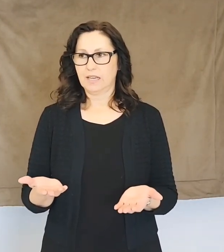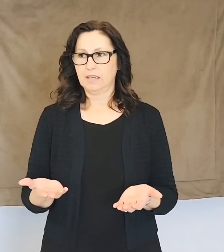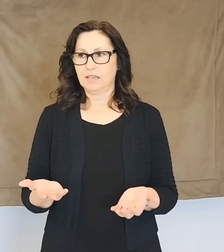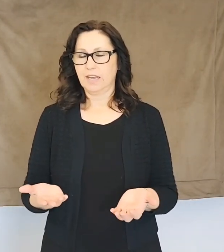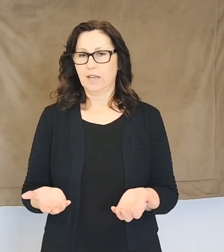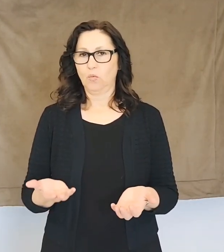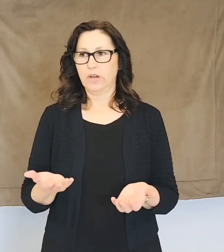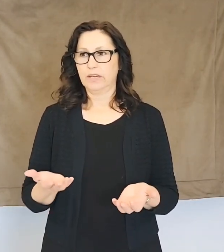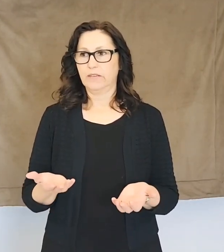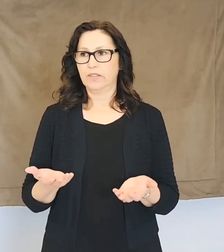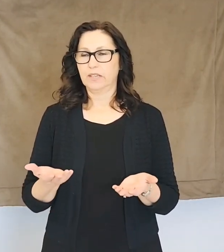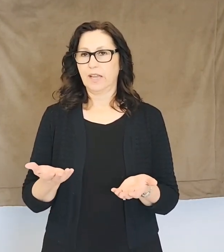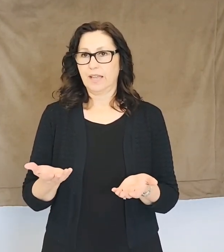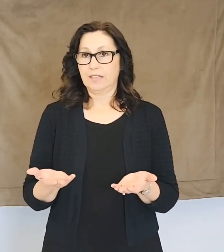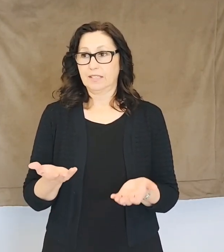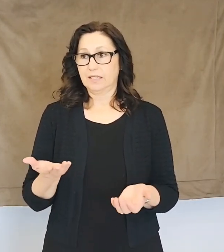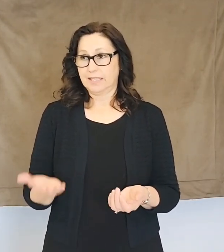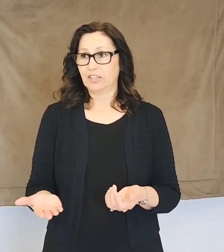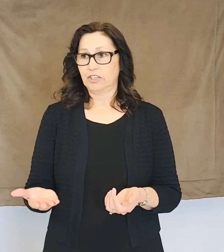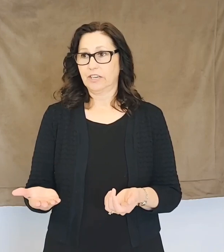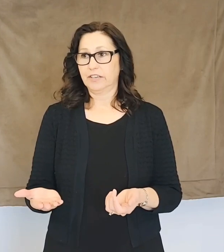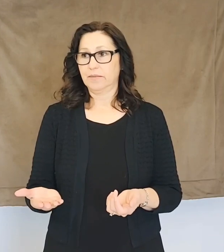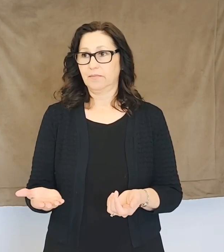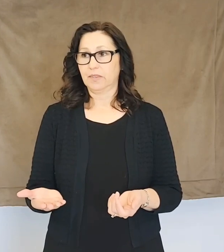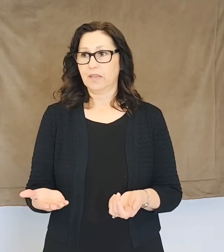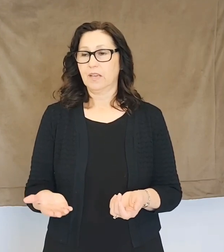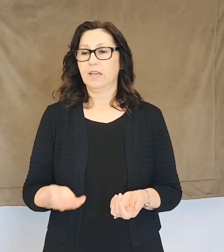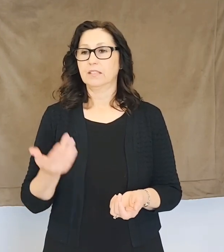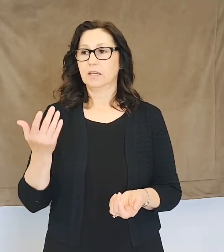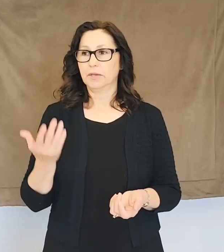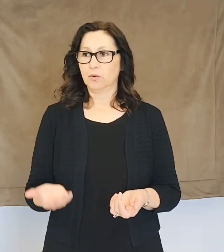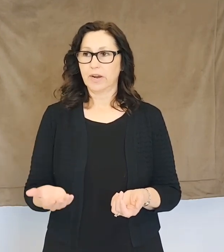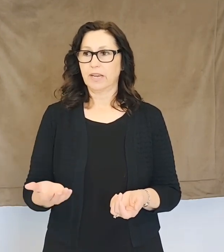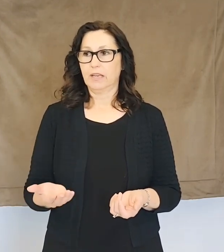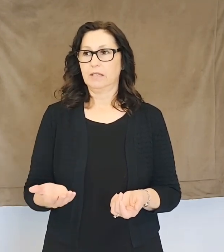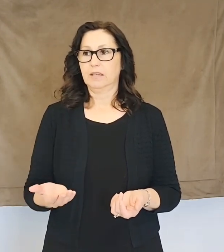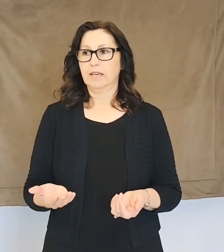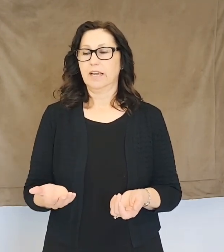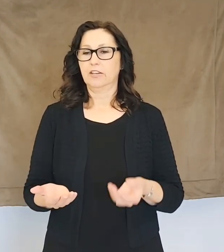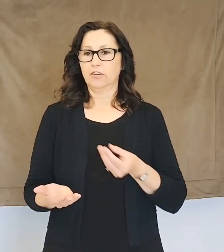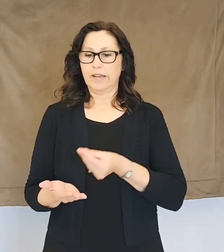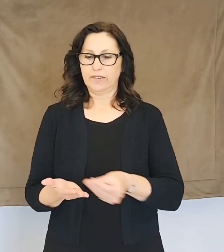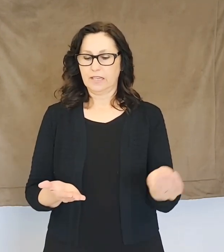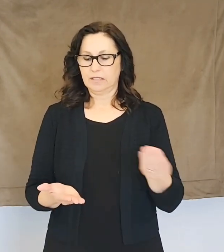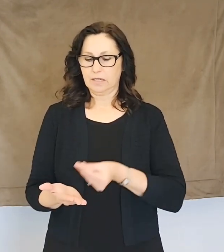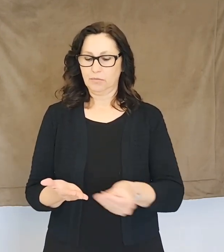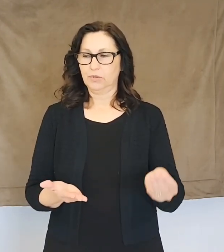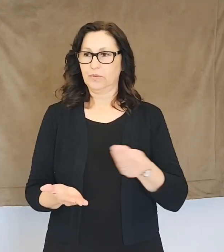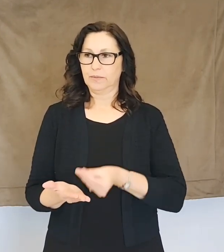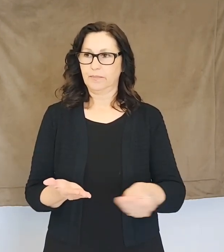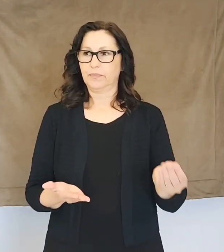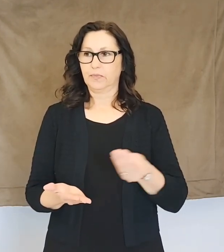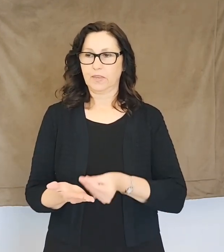sign and one of the hands is stationary, it's going to be your right hand. And your left hand's gonna move. Awesome.